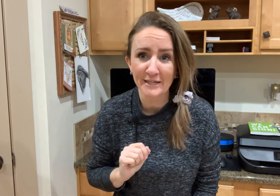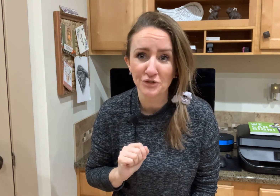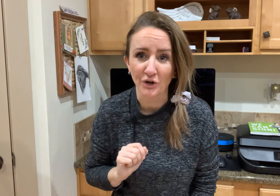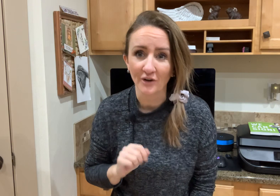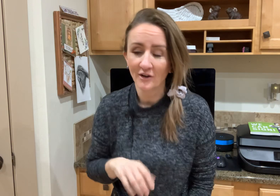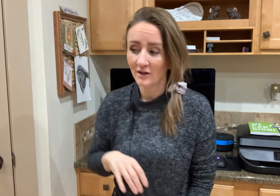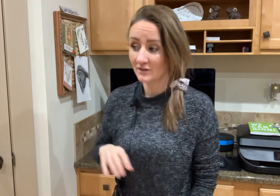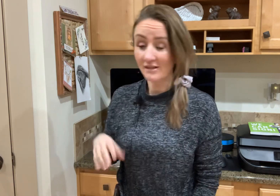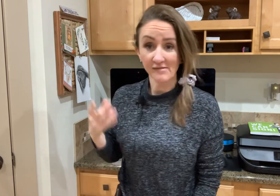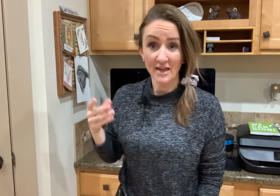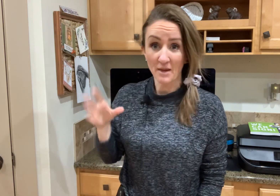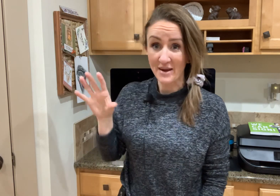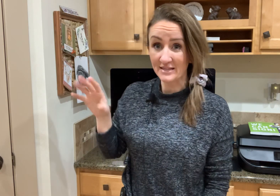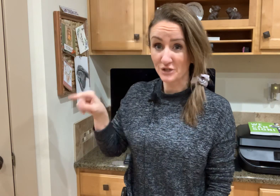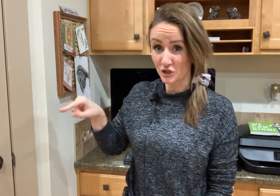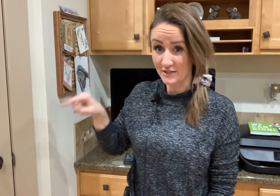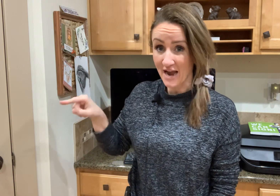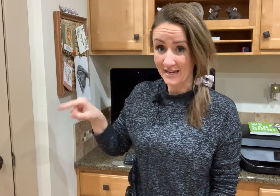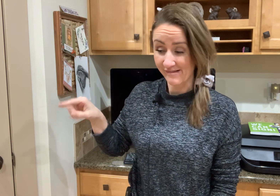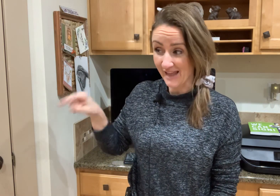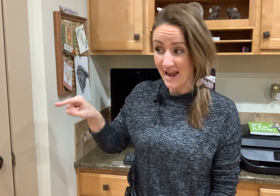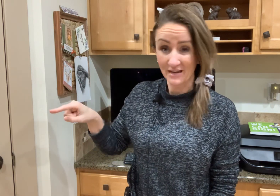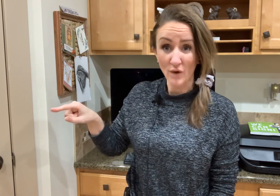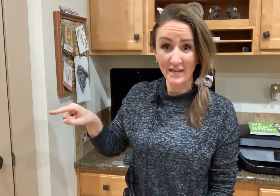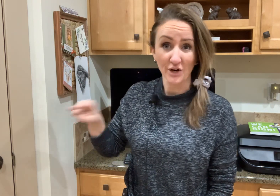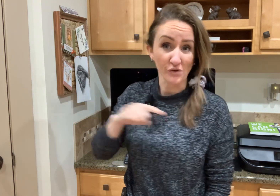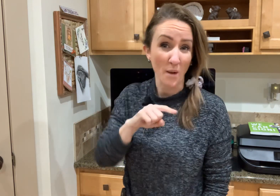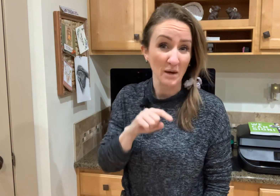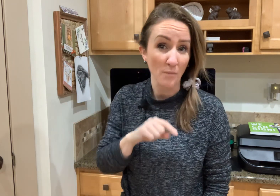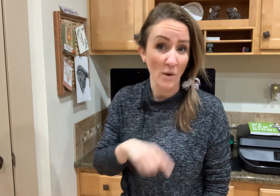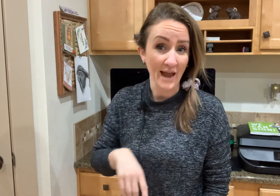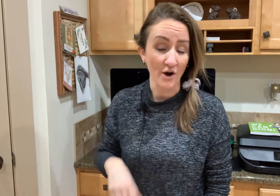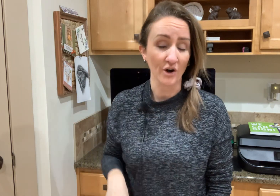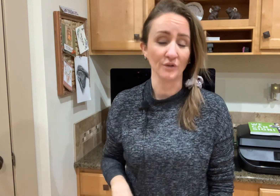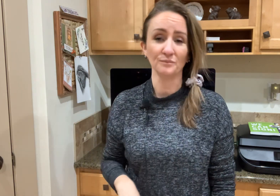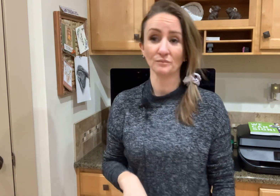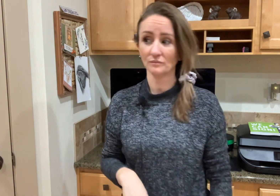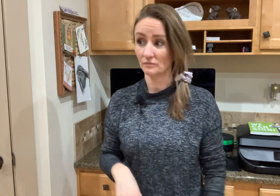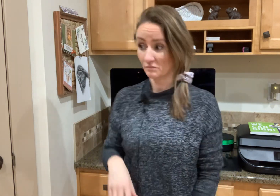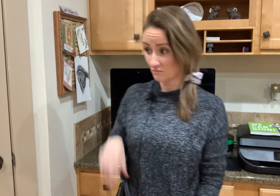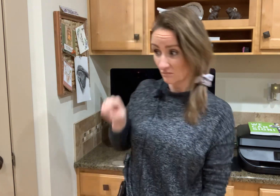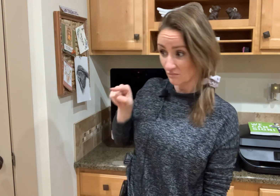teacher? Let's say that my teacher's standing right here, so I'm going to point at her.